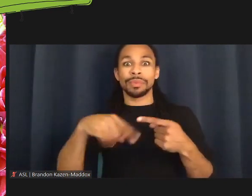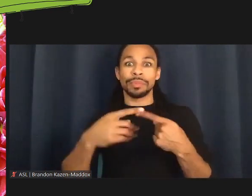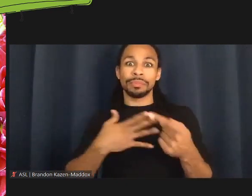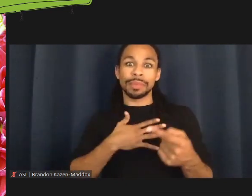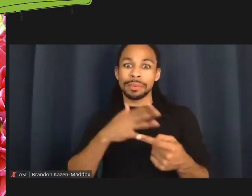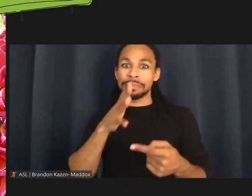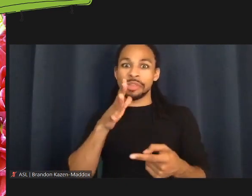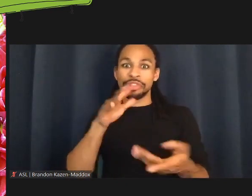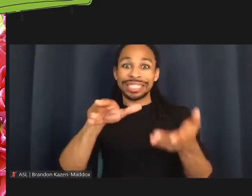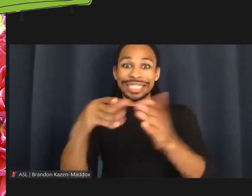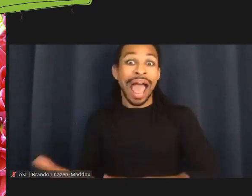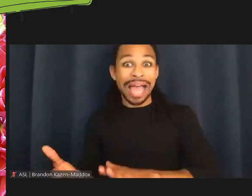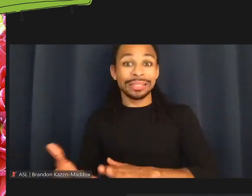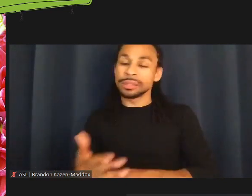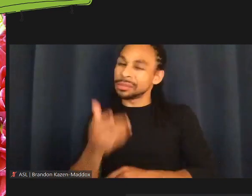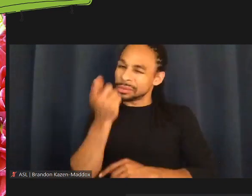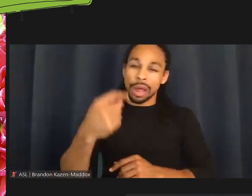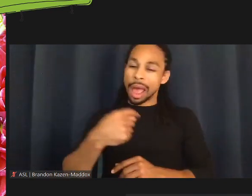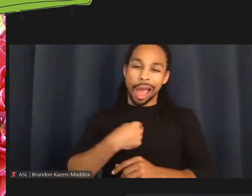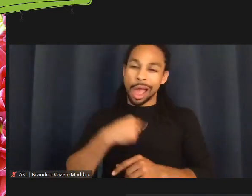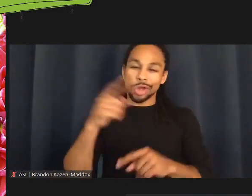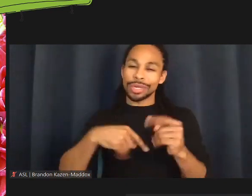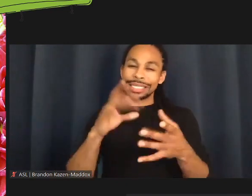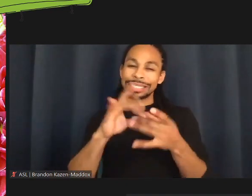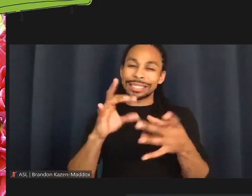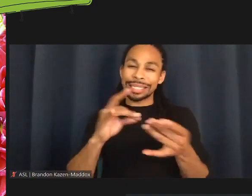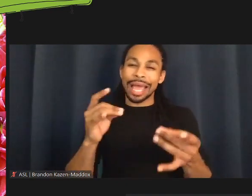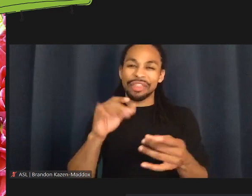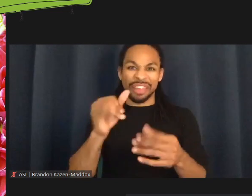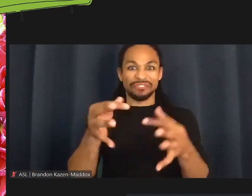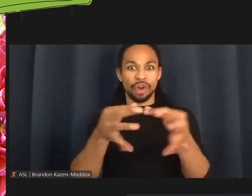that phrase for years. Couldn't say